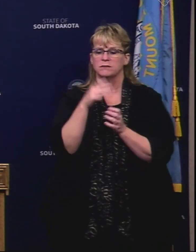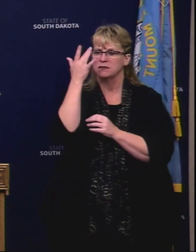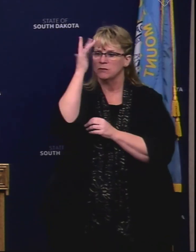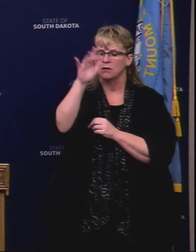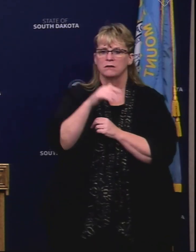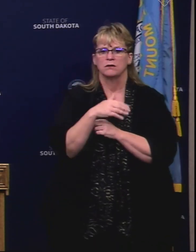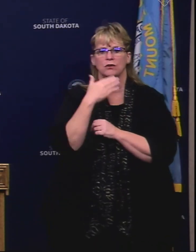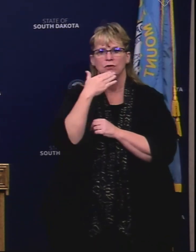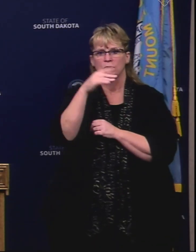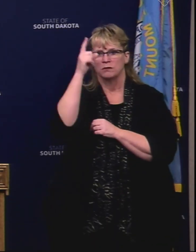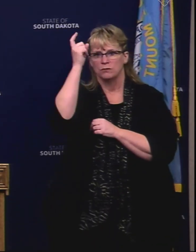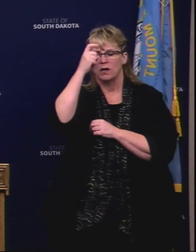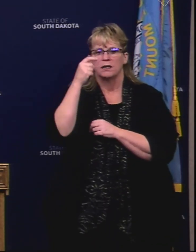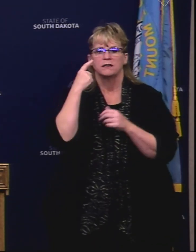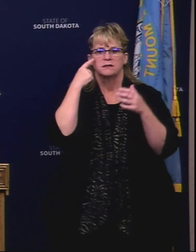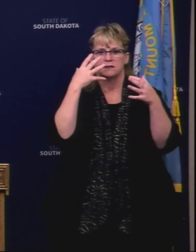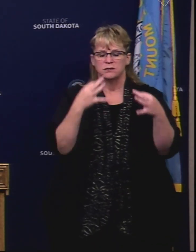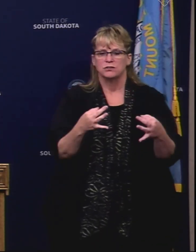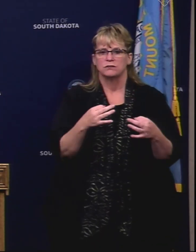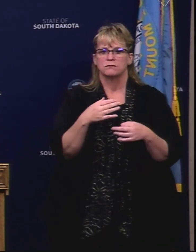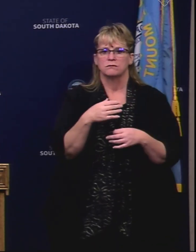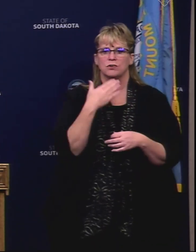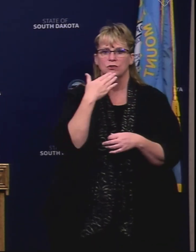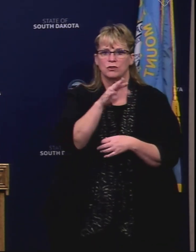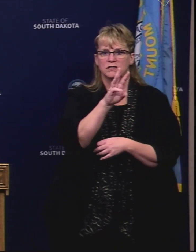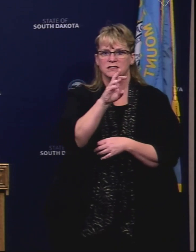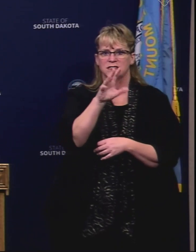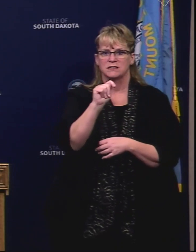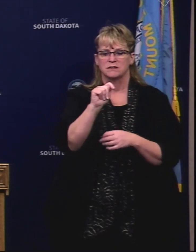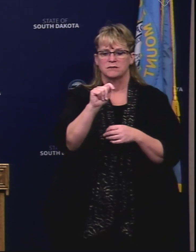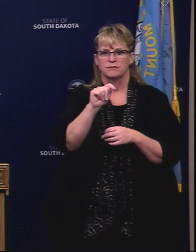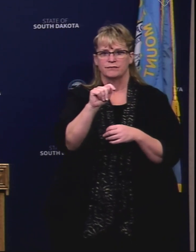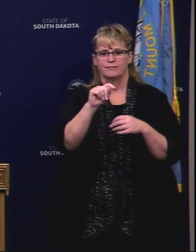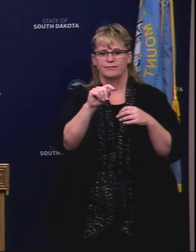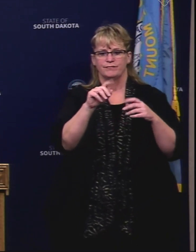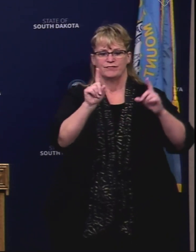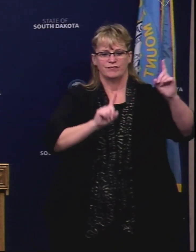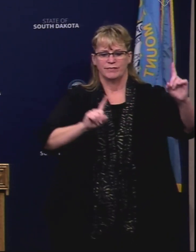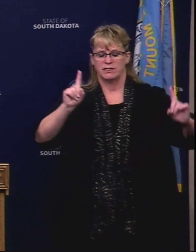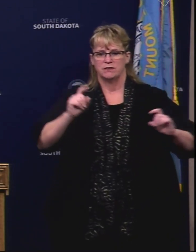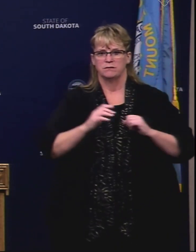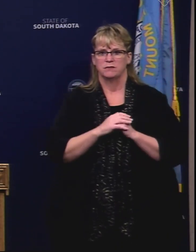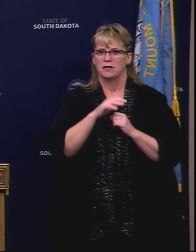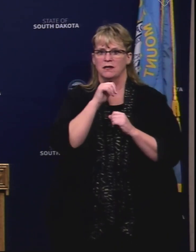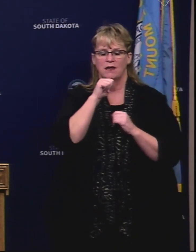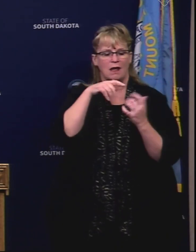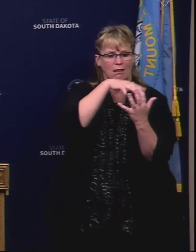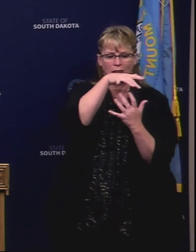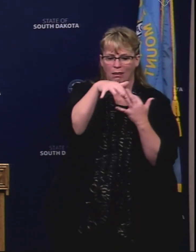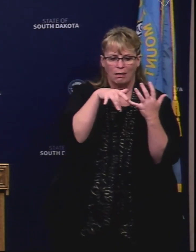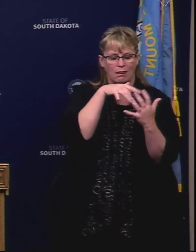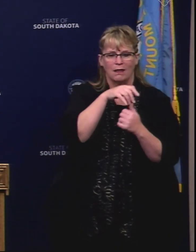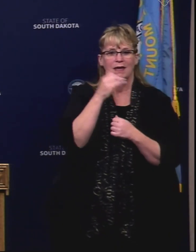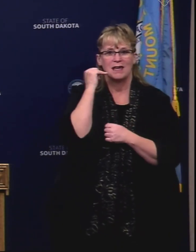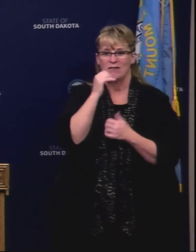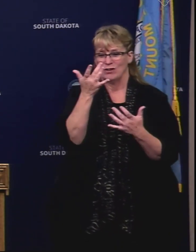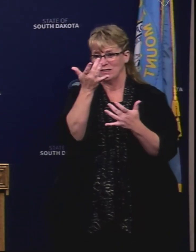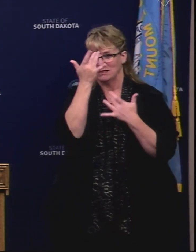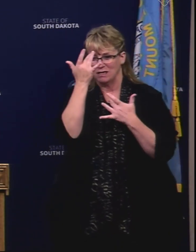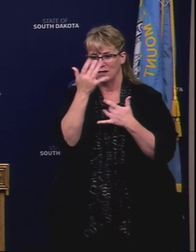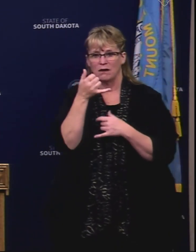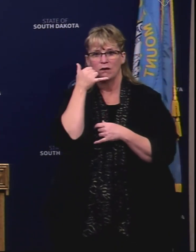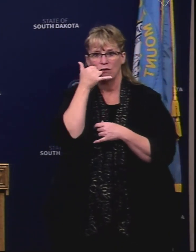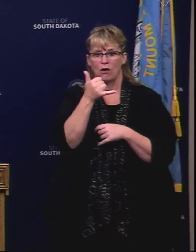good decisions, practice social distancing, wash your hands, don't be in large groups, and make sure if you're not feeling well to call